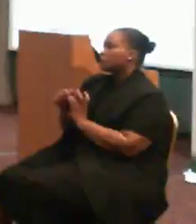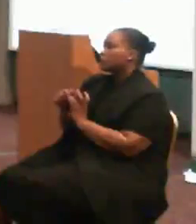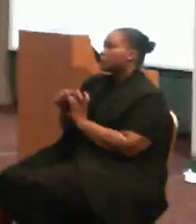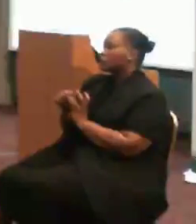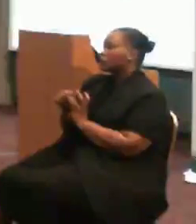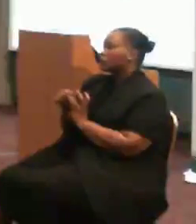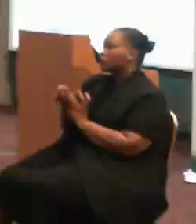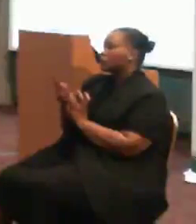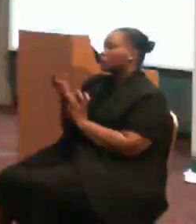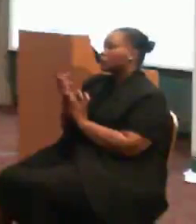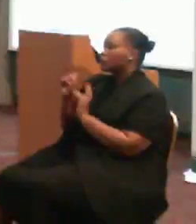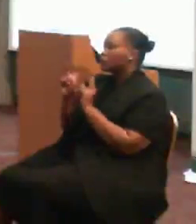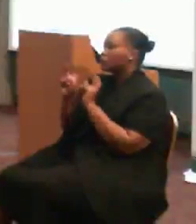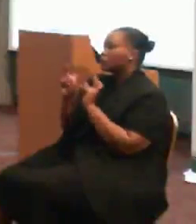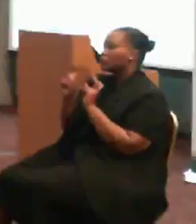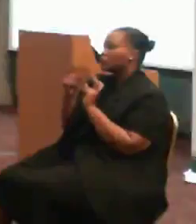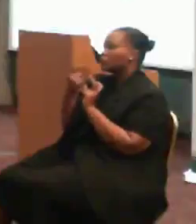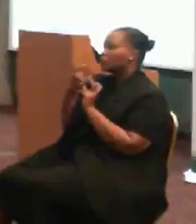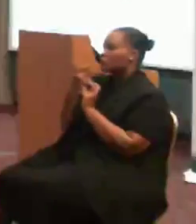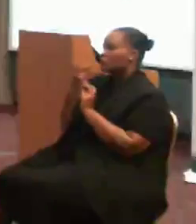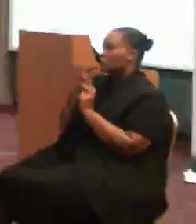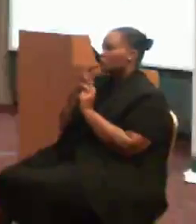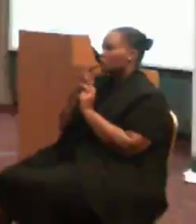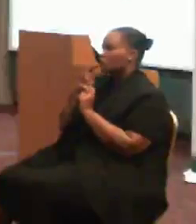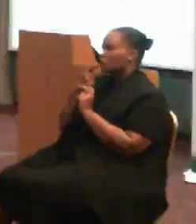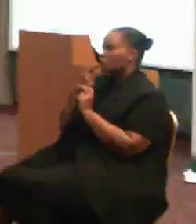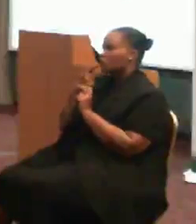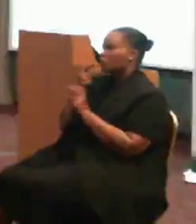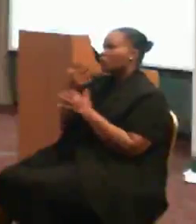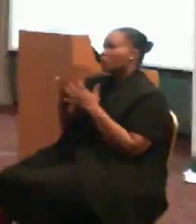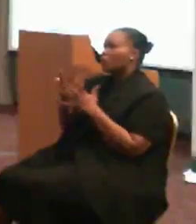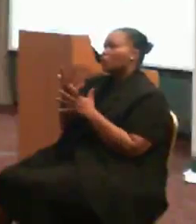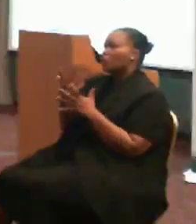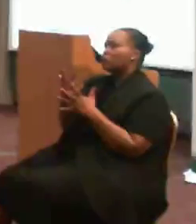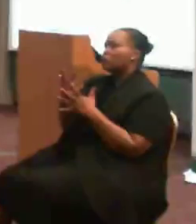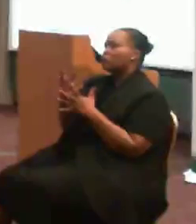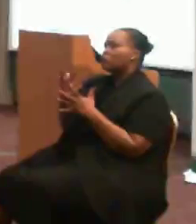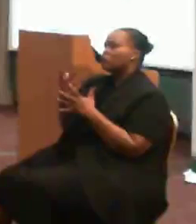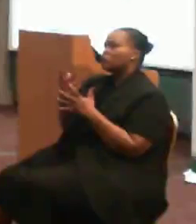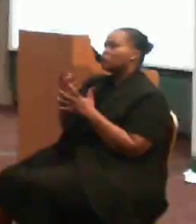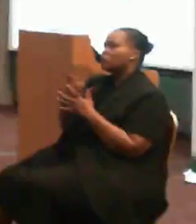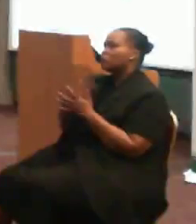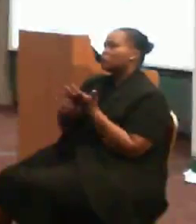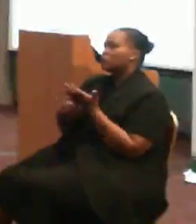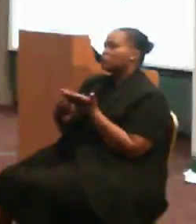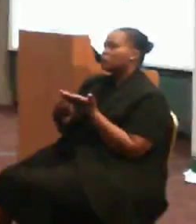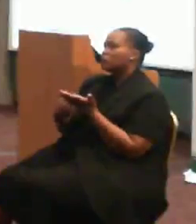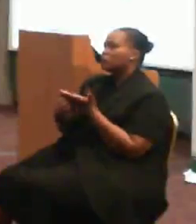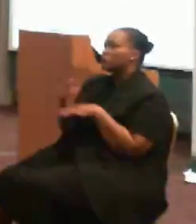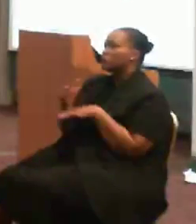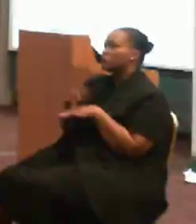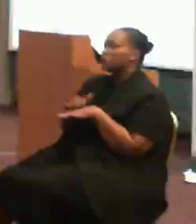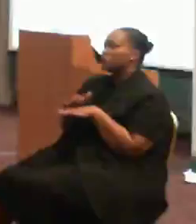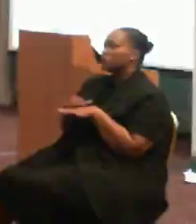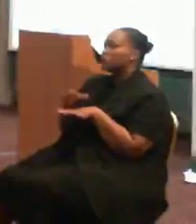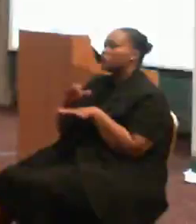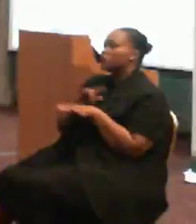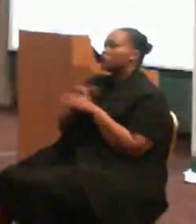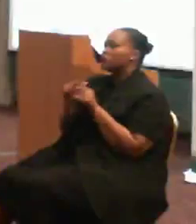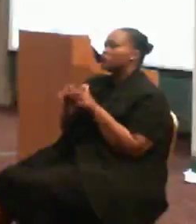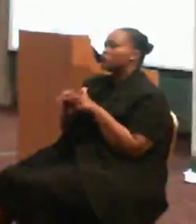this issue of tariff being cost effective, perhaps we must engage at some point, because at utility level,